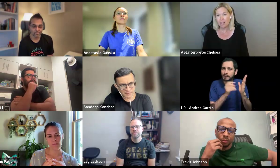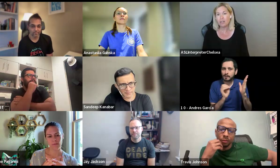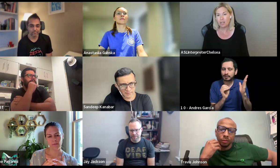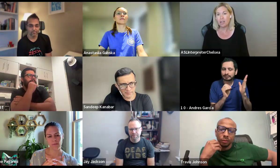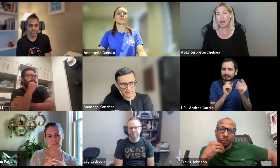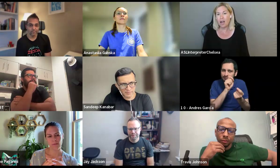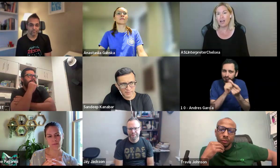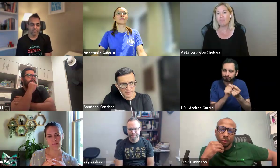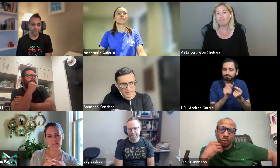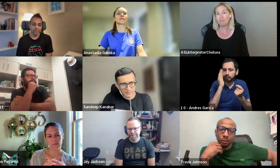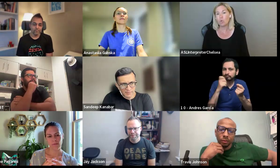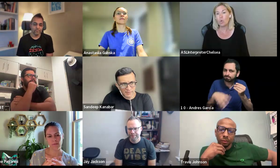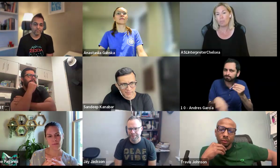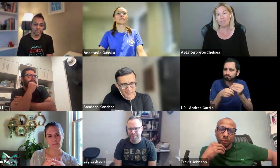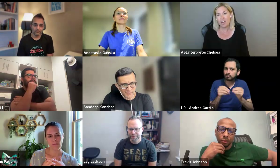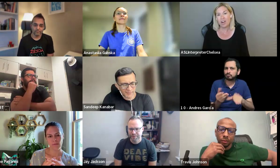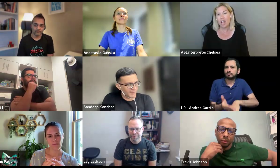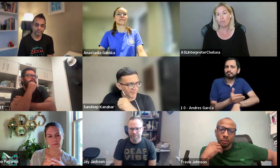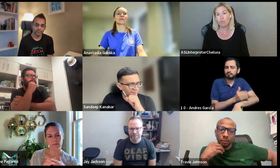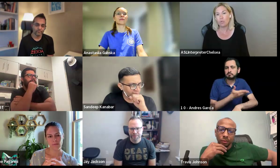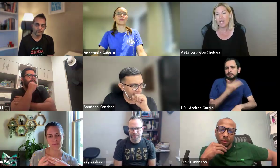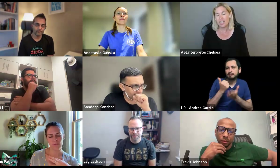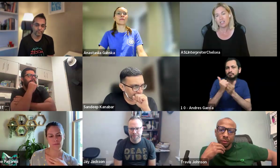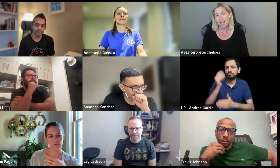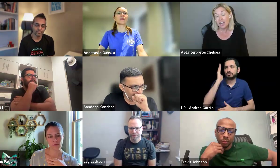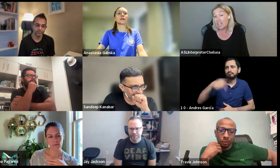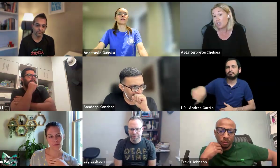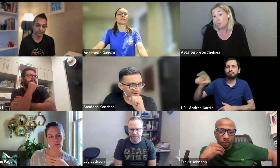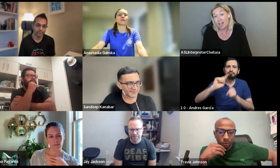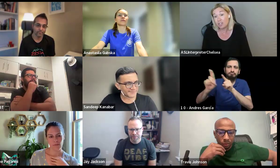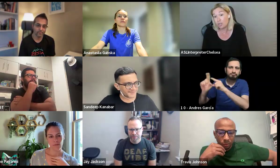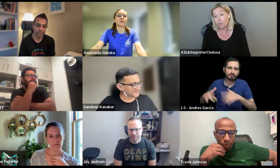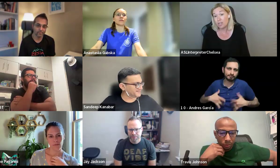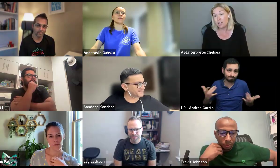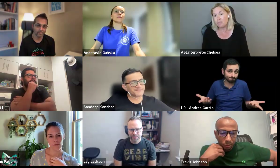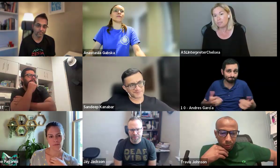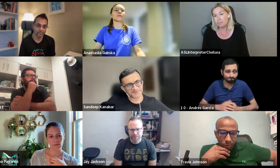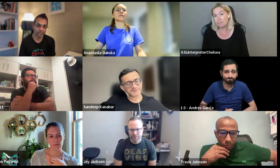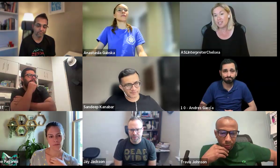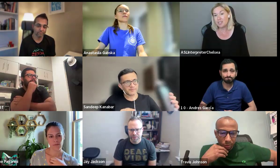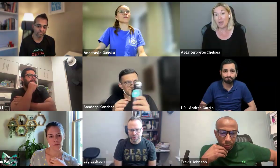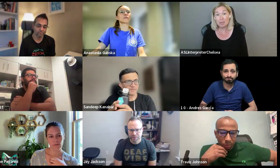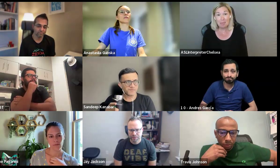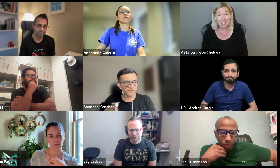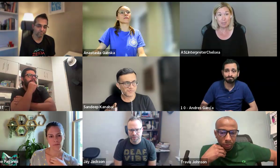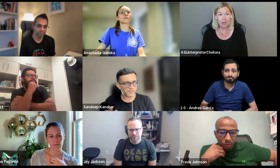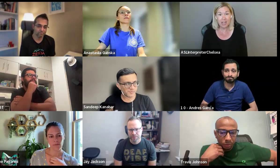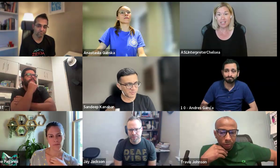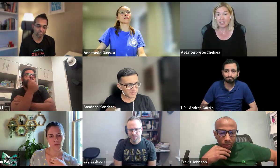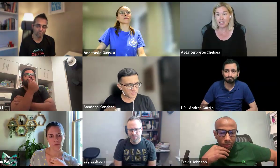document will be very helpful. It needs to be added to. So that was my experience